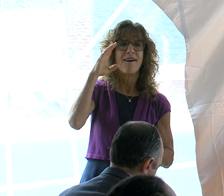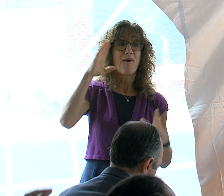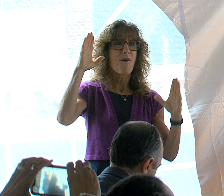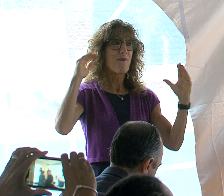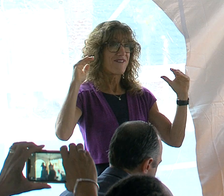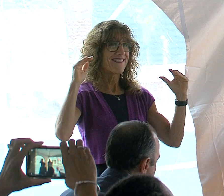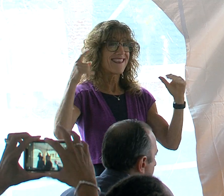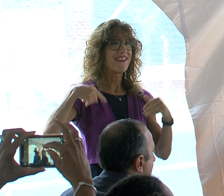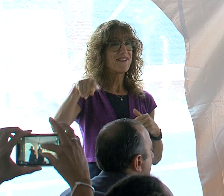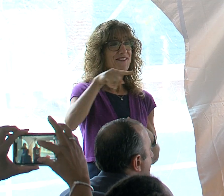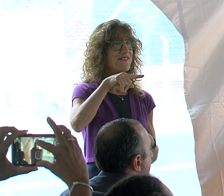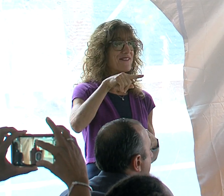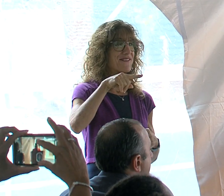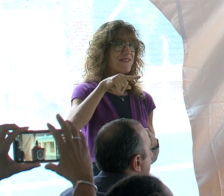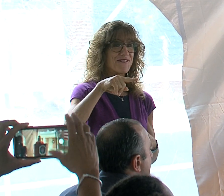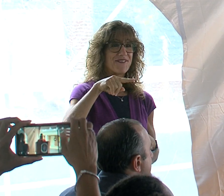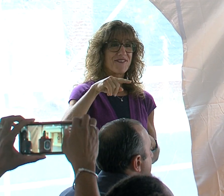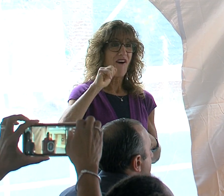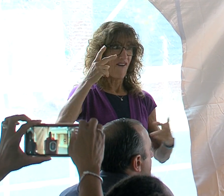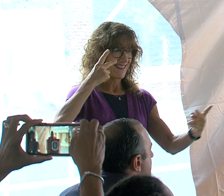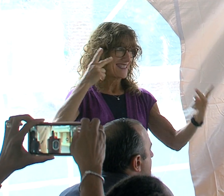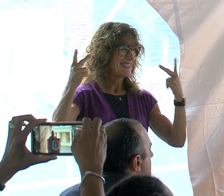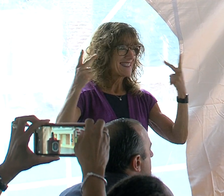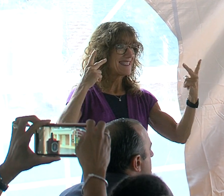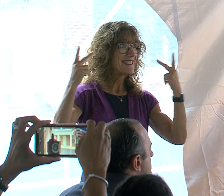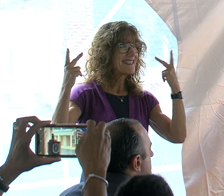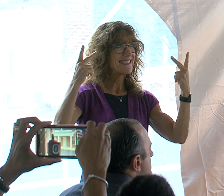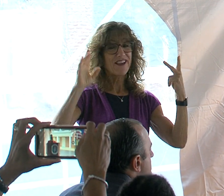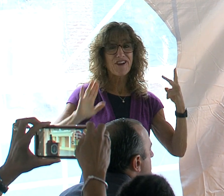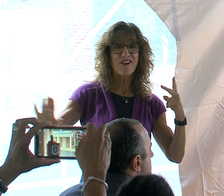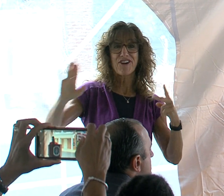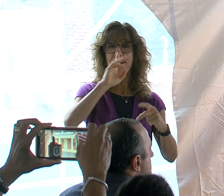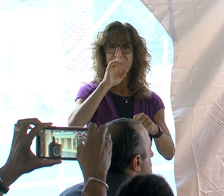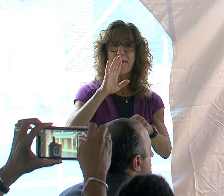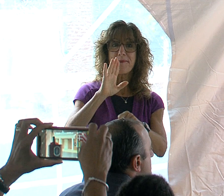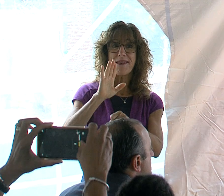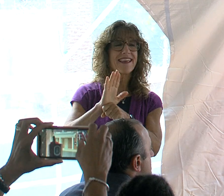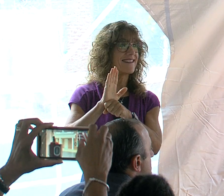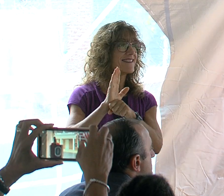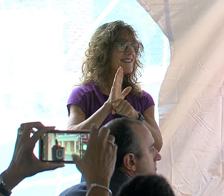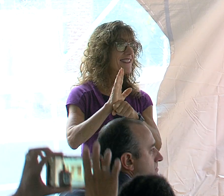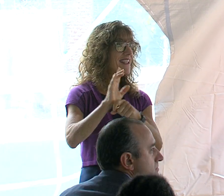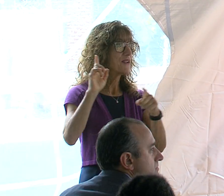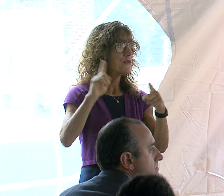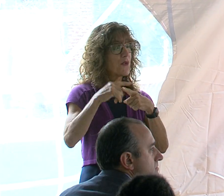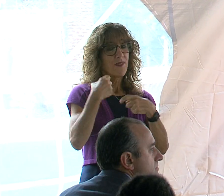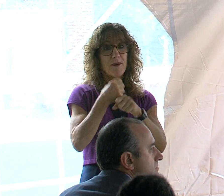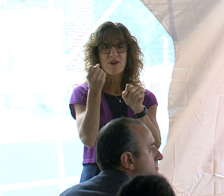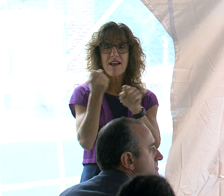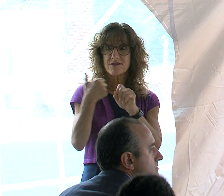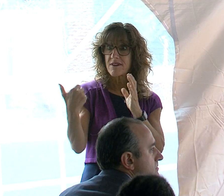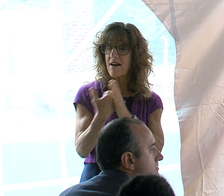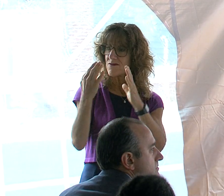Hopefully you can all see her commitment to the production of